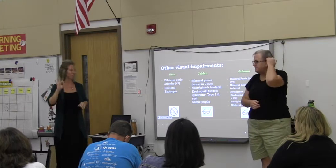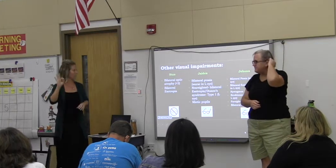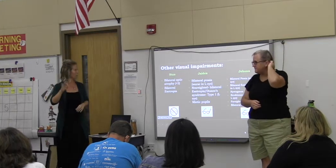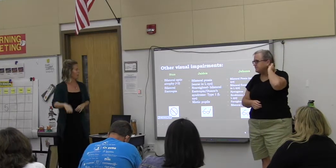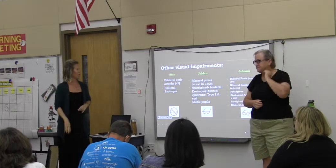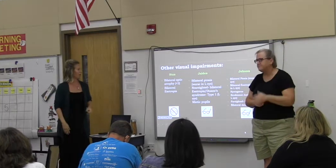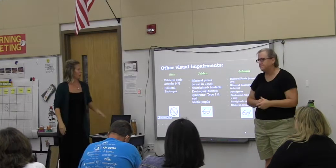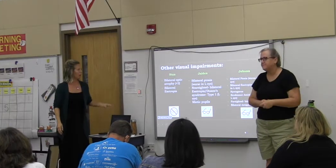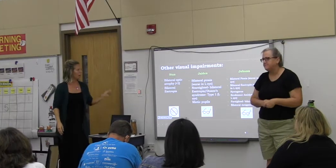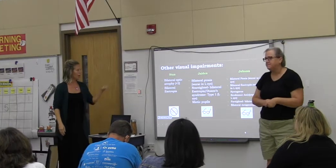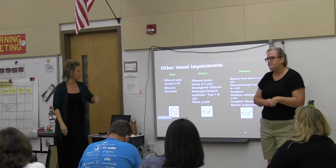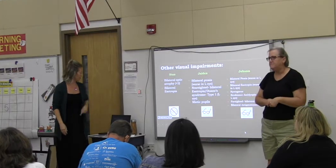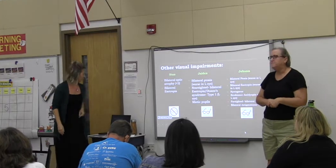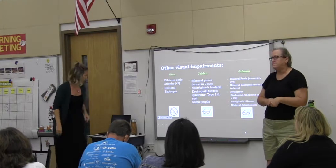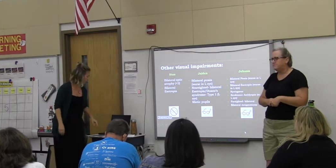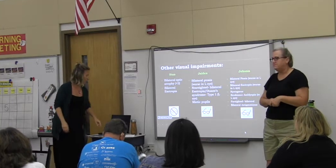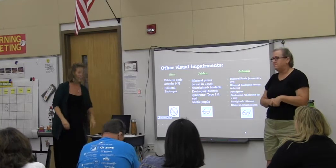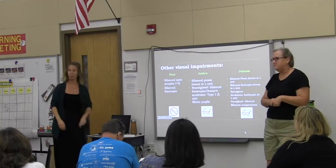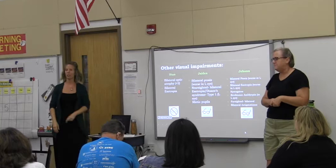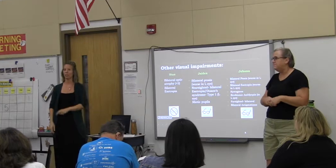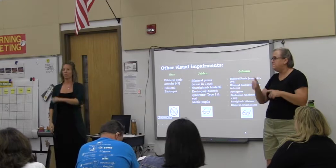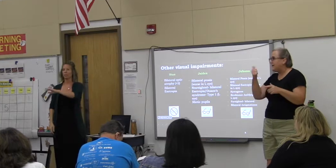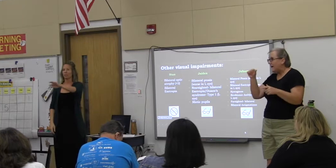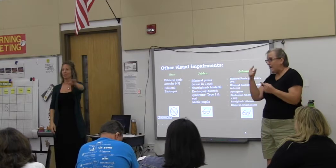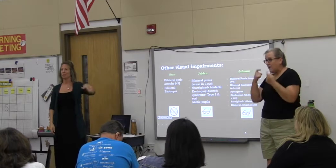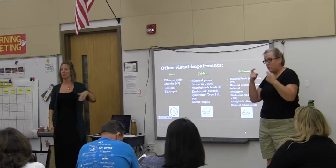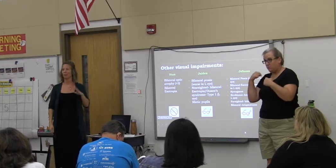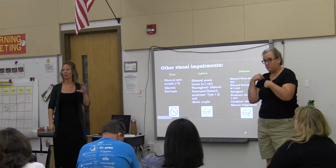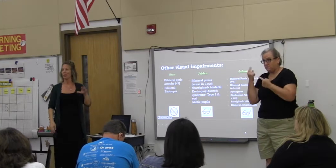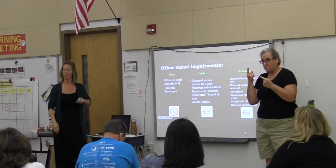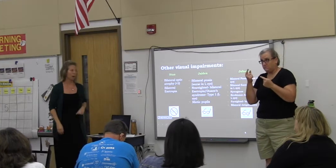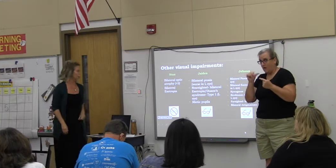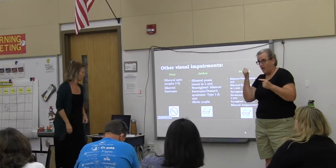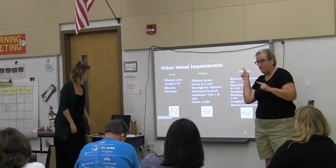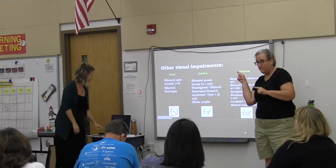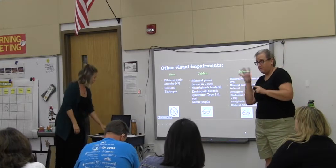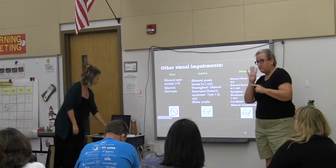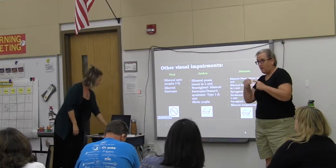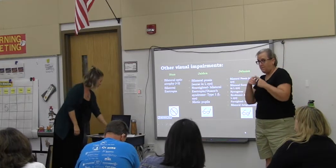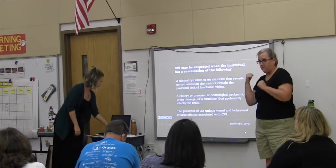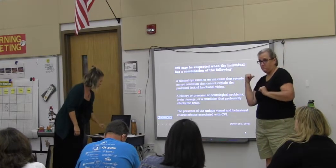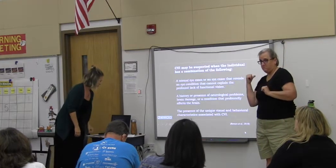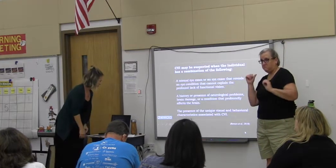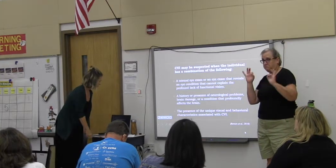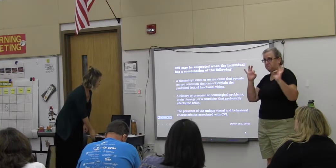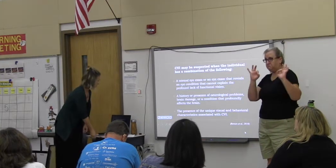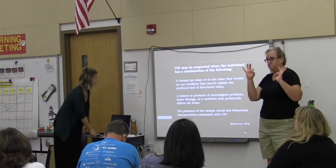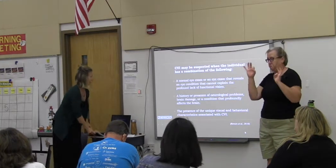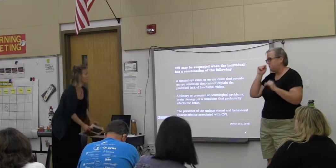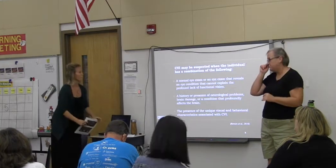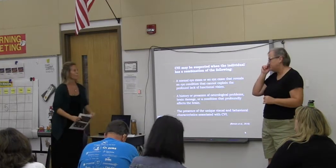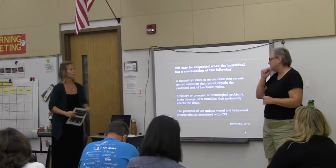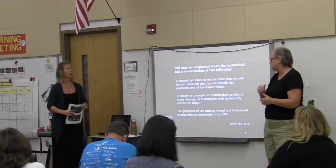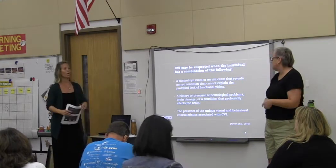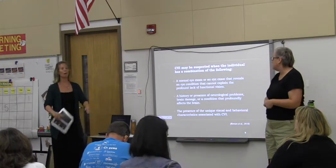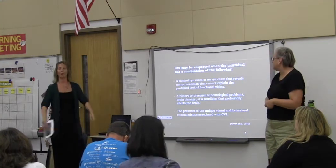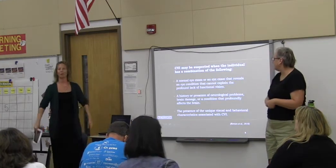Okay. Okay. Any questions regarding their optical issues?